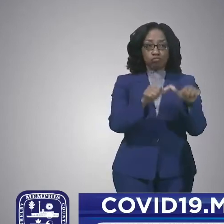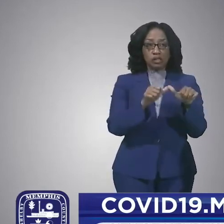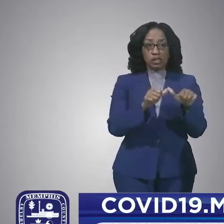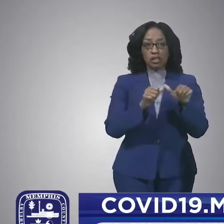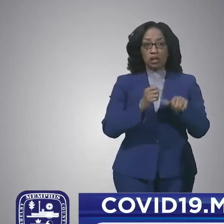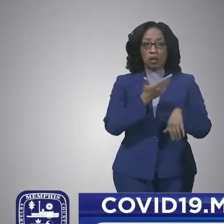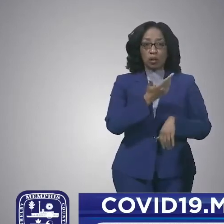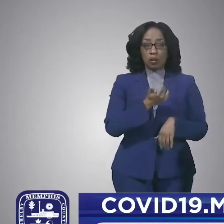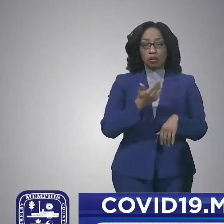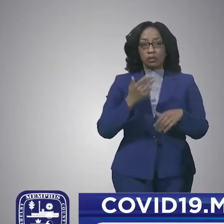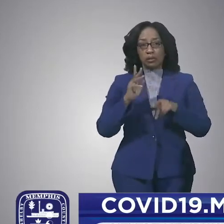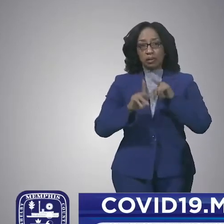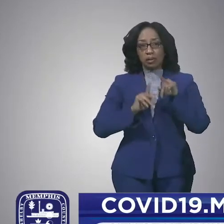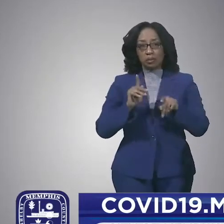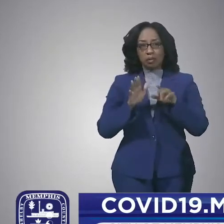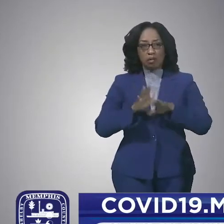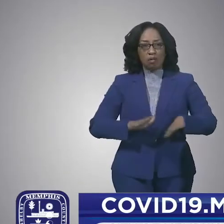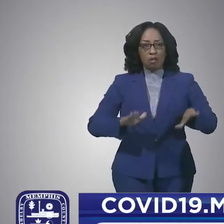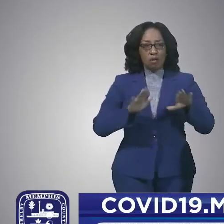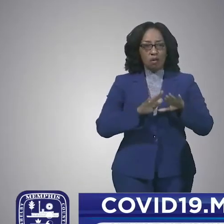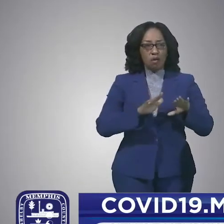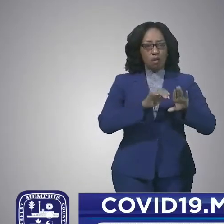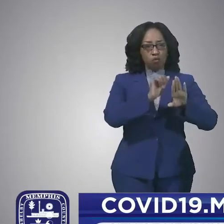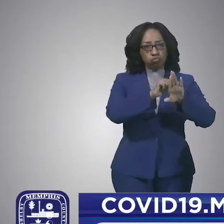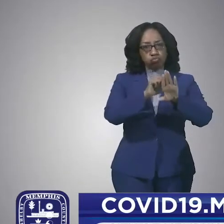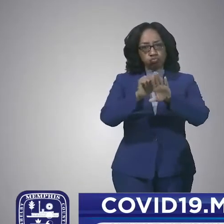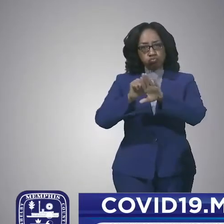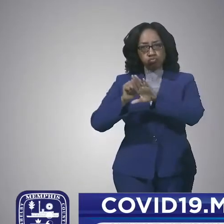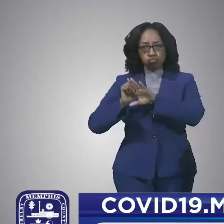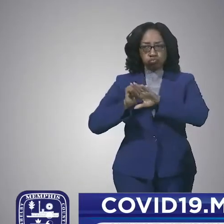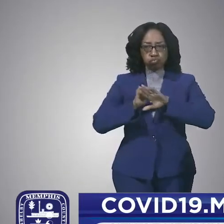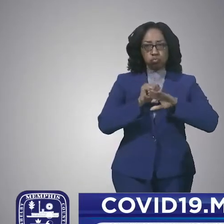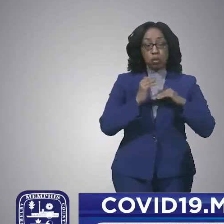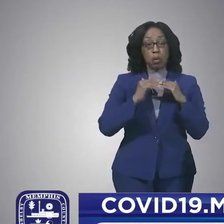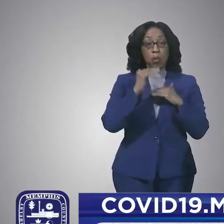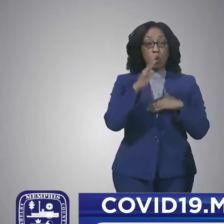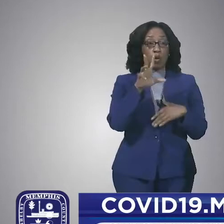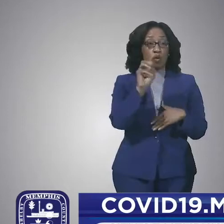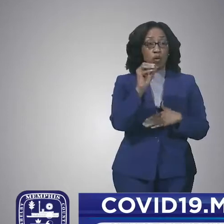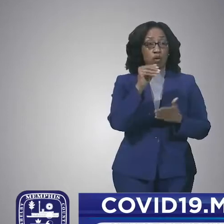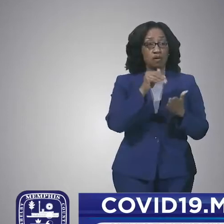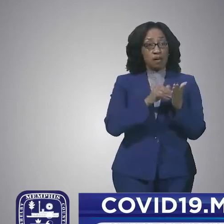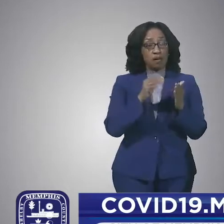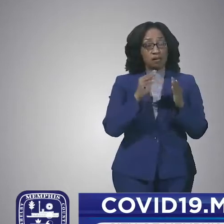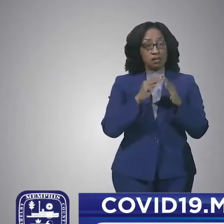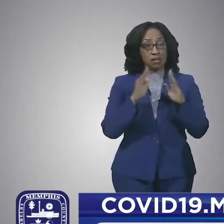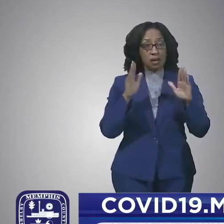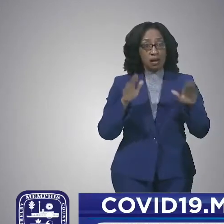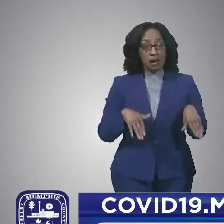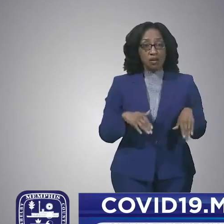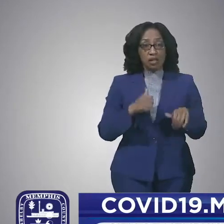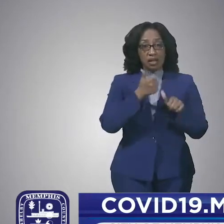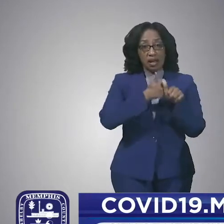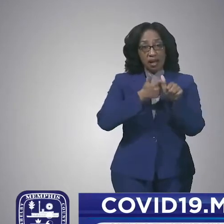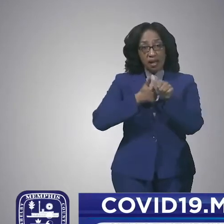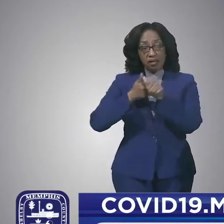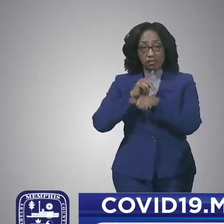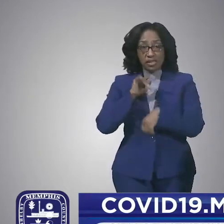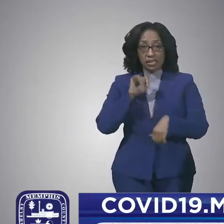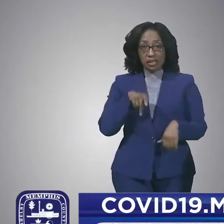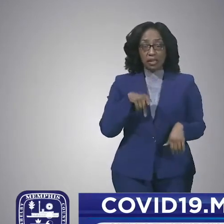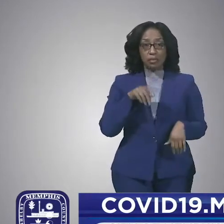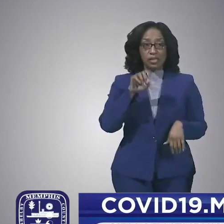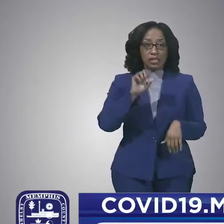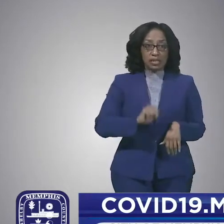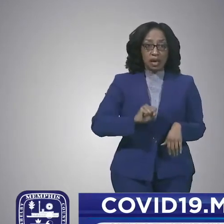every day. They've knocked on more than 30,000 doors since they've started their work. They have been in every zip code in South Memphis, North